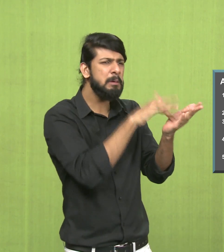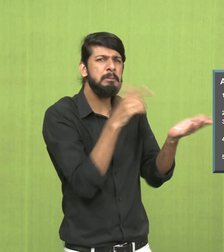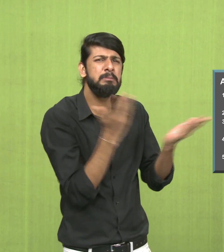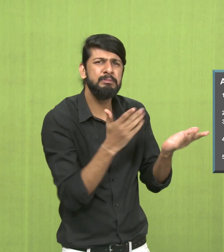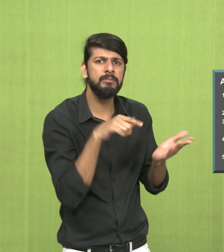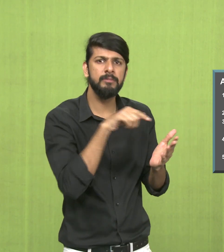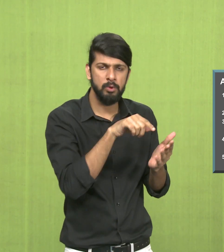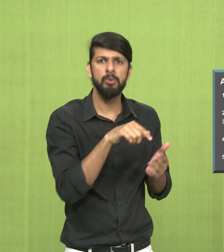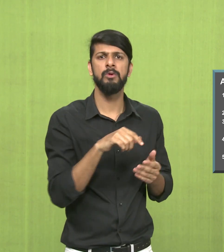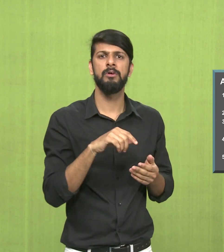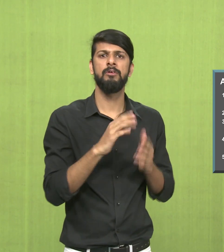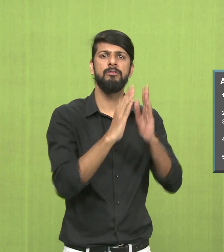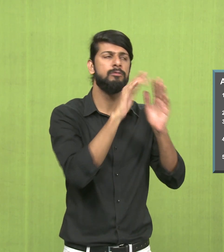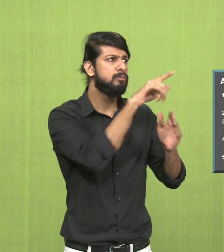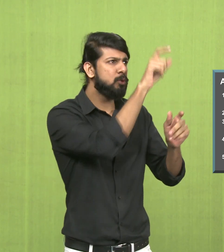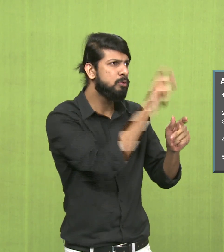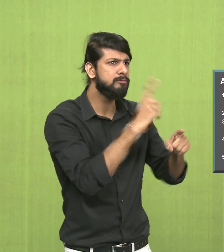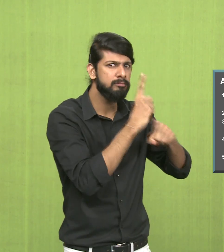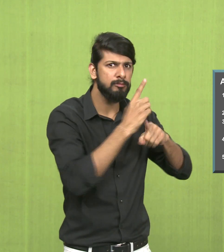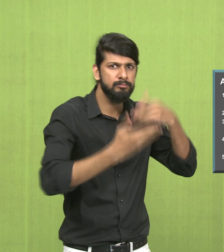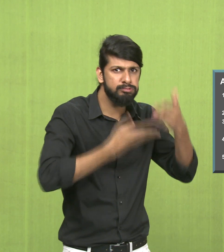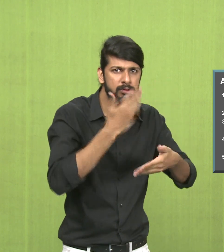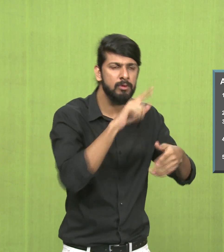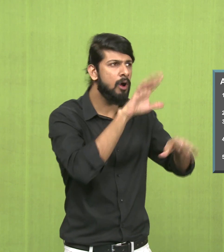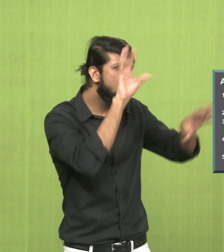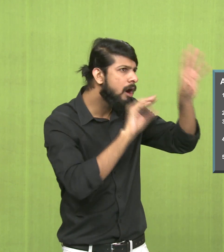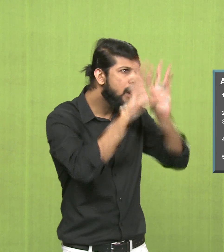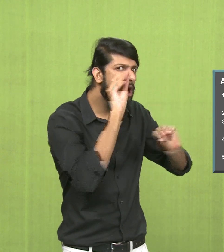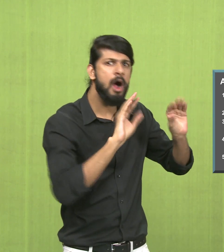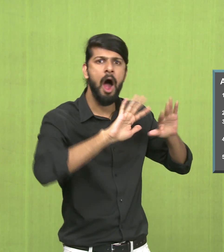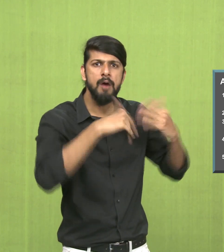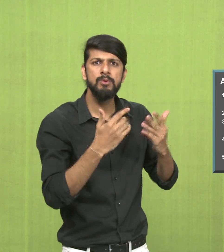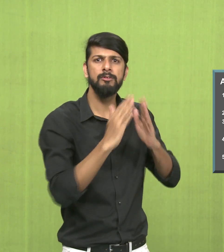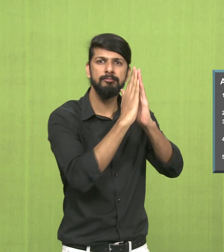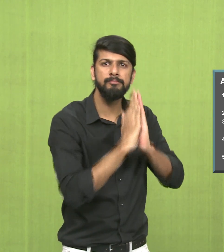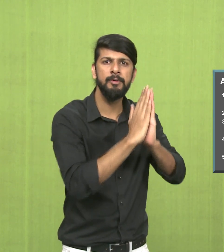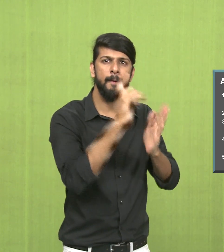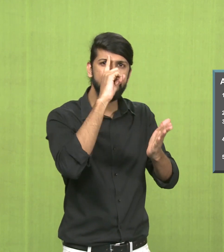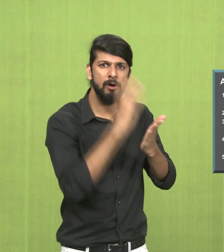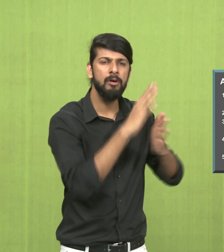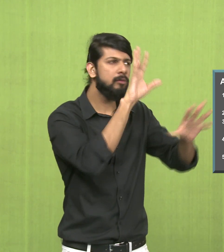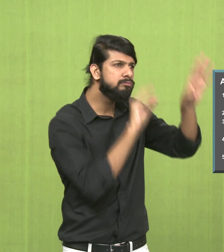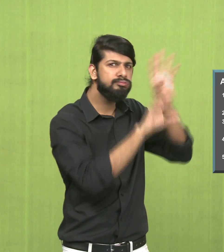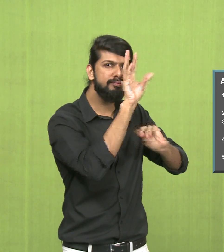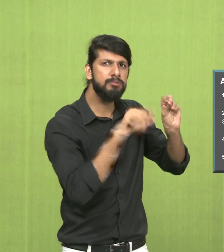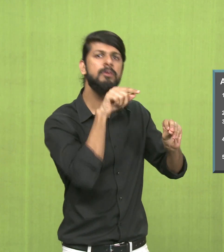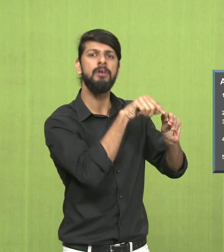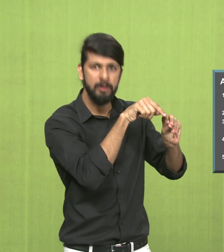are dedicated to study of the monks, and these are known as